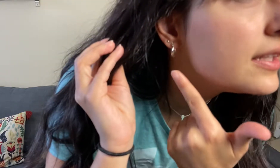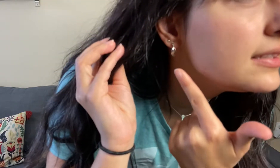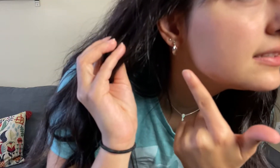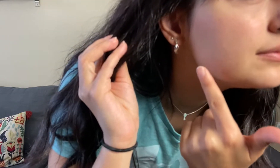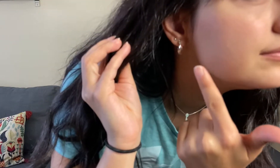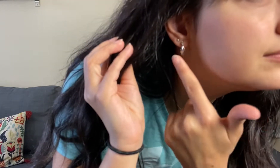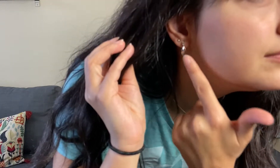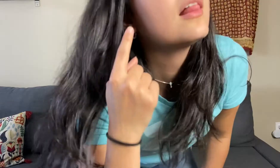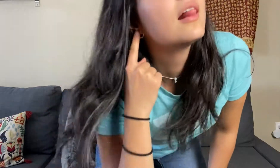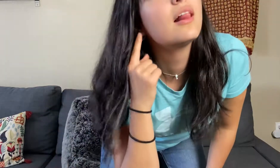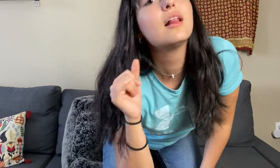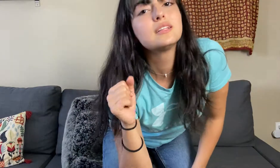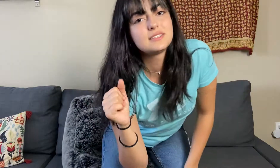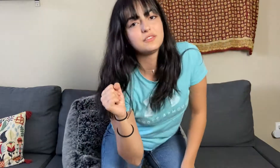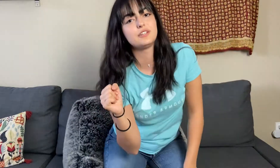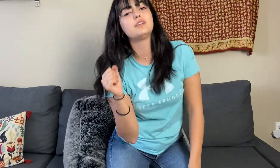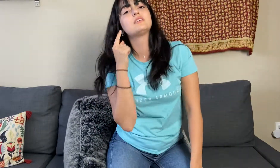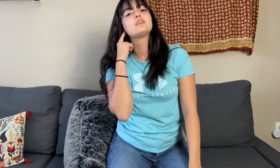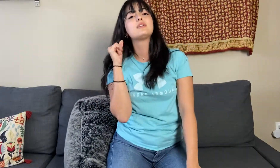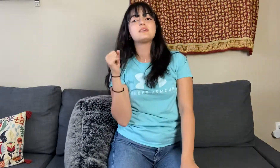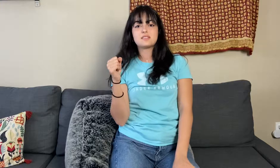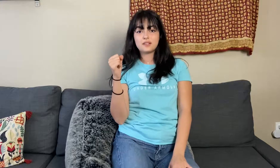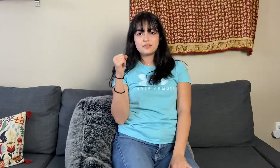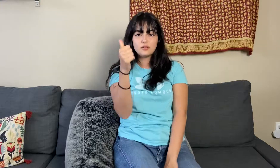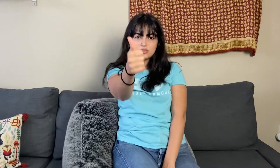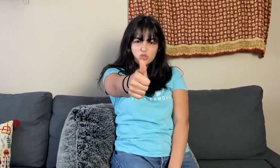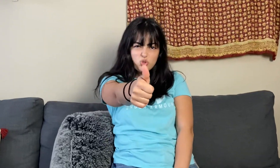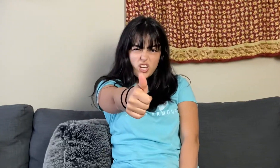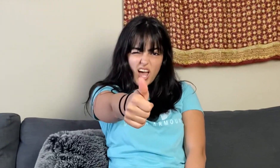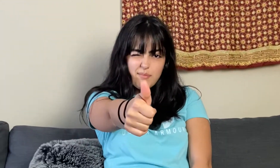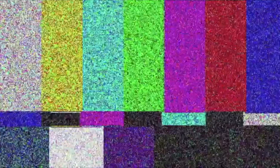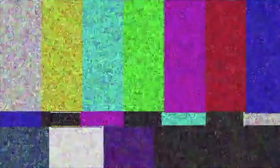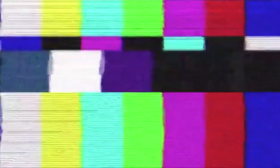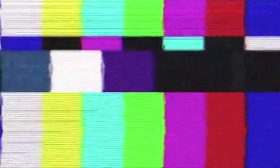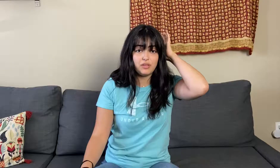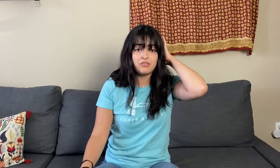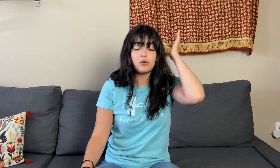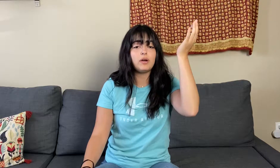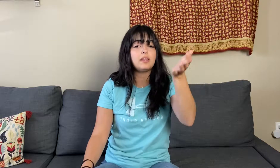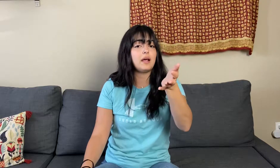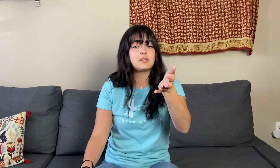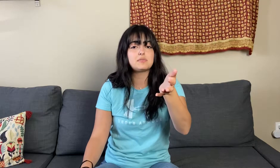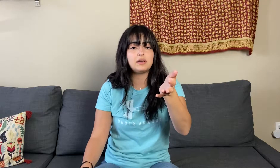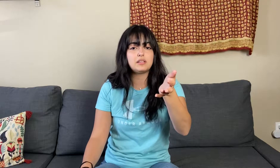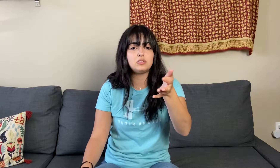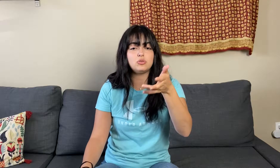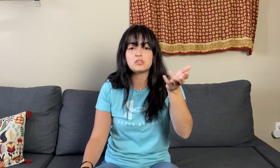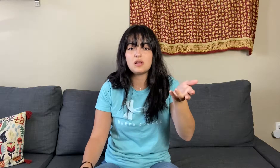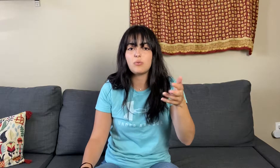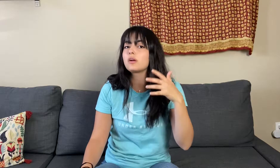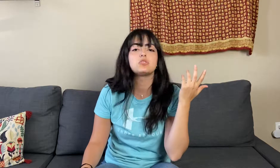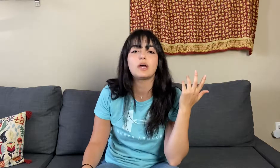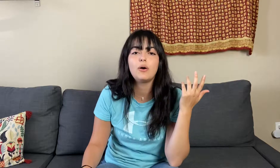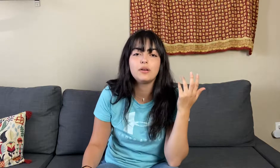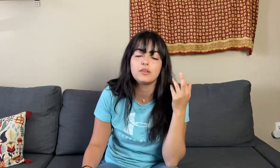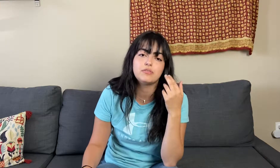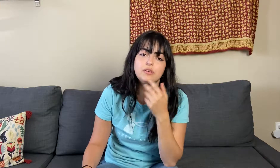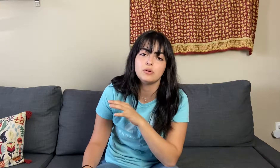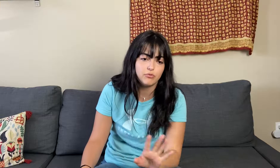This? Silver. Silver. If the way that I'm explaining to you does not work, check out another video. Very